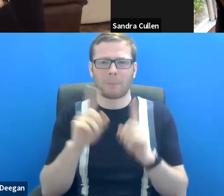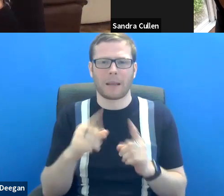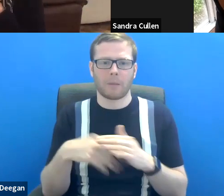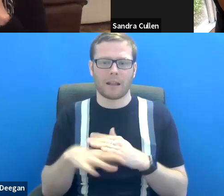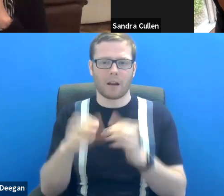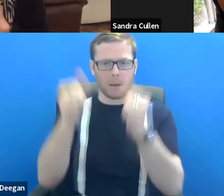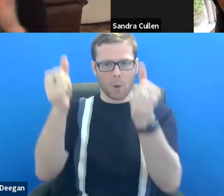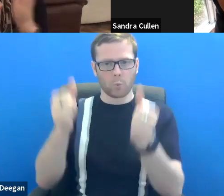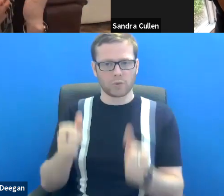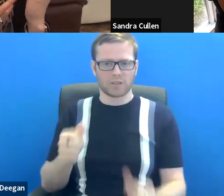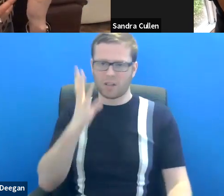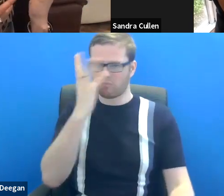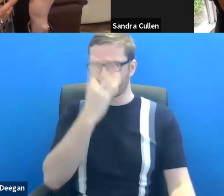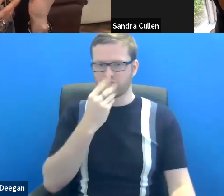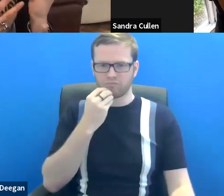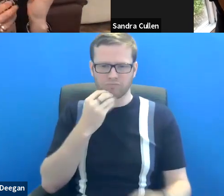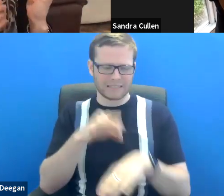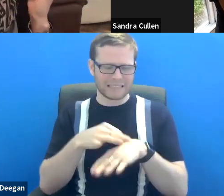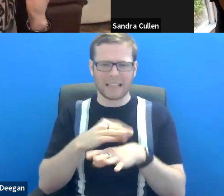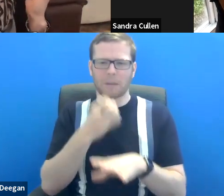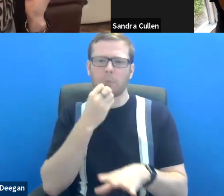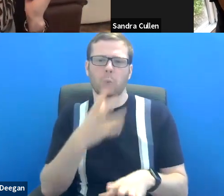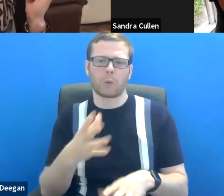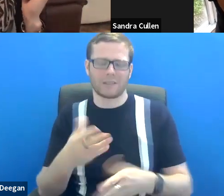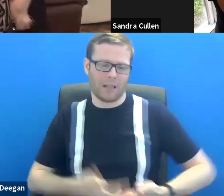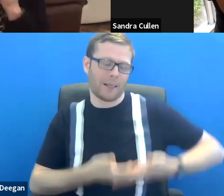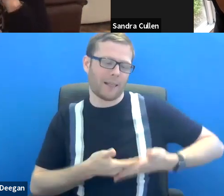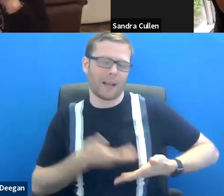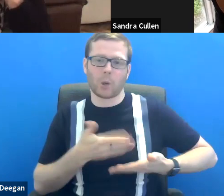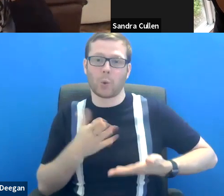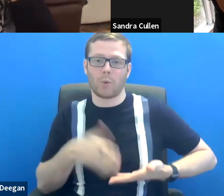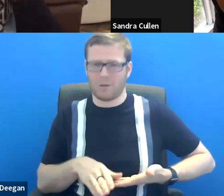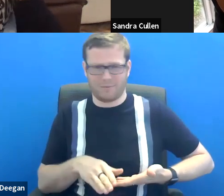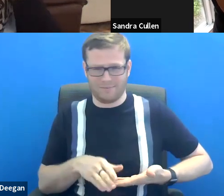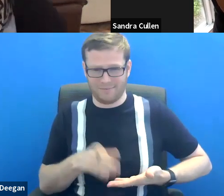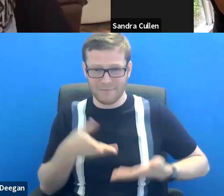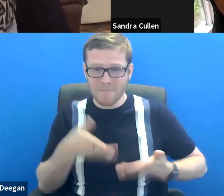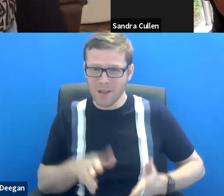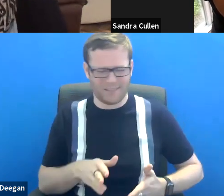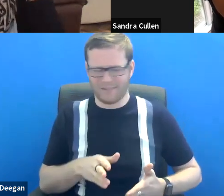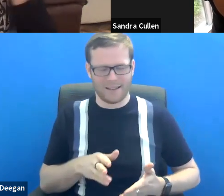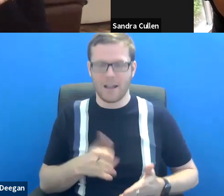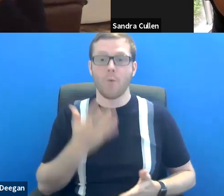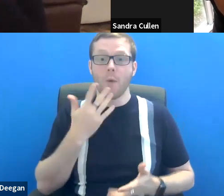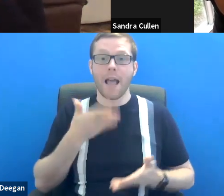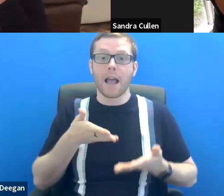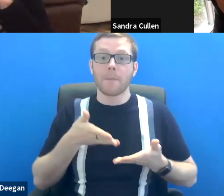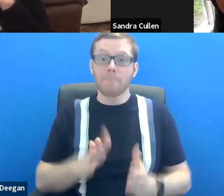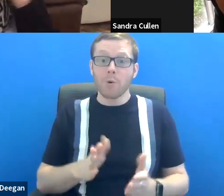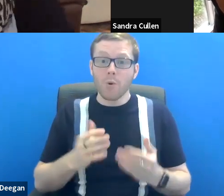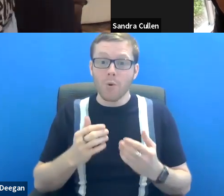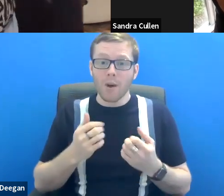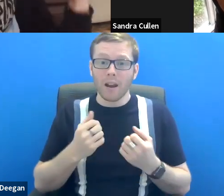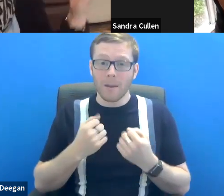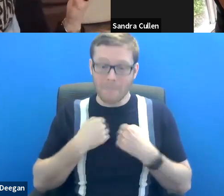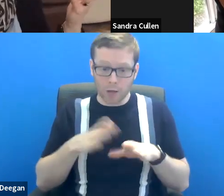this beautiful skin holding newborn babies obviously did not give birth, because my skin after I'd had a baby looked